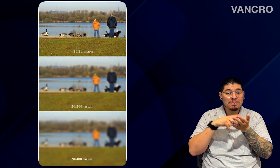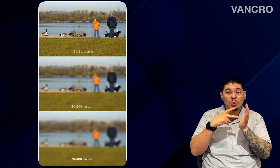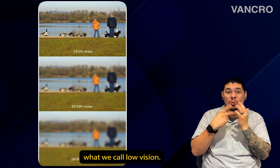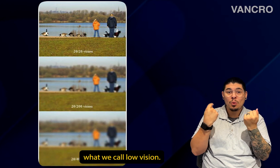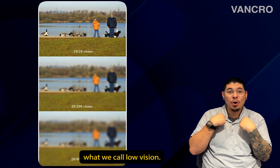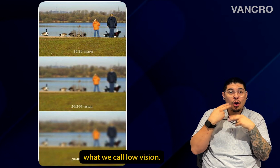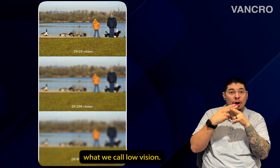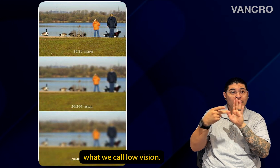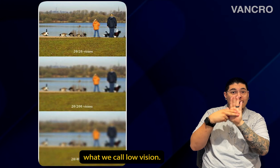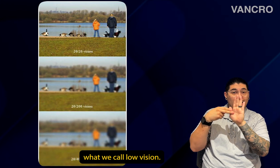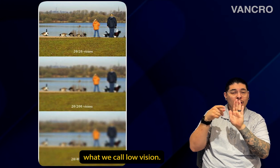what we call low vision.